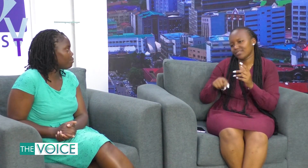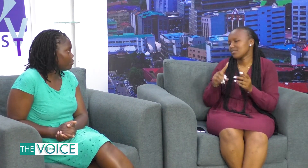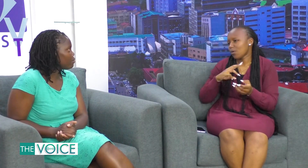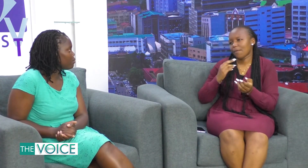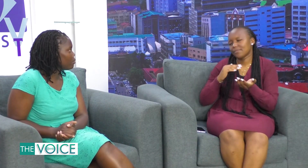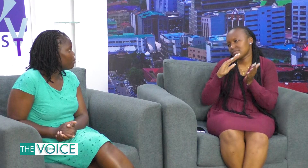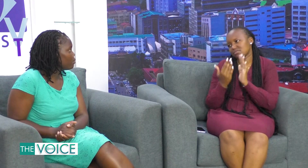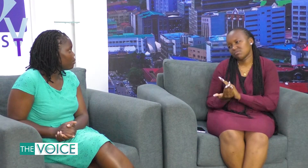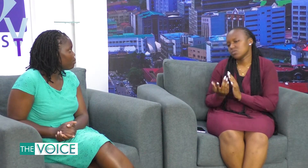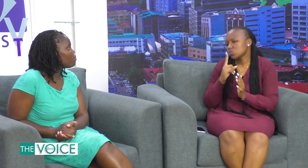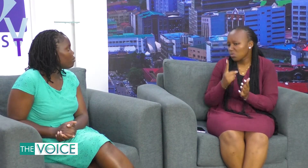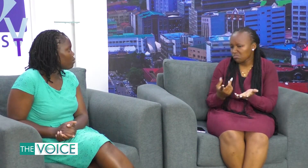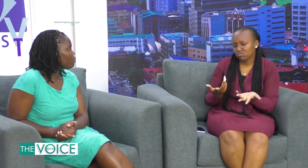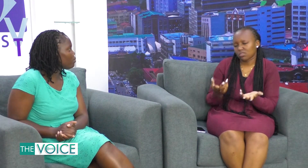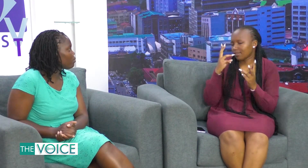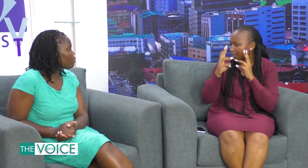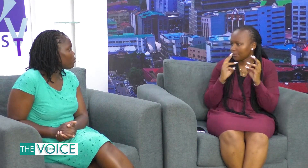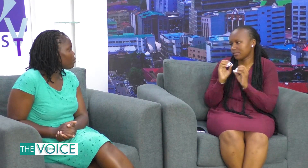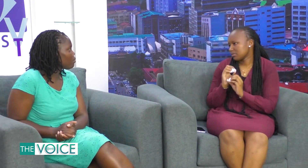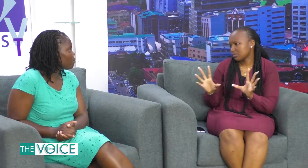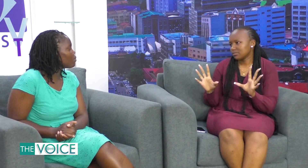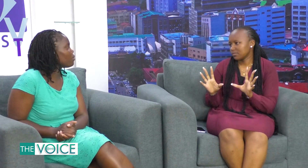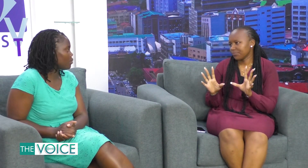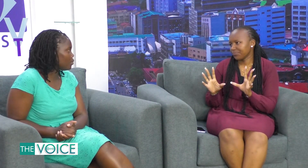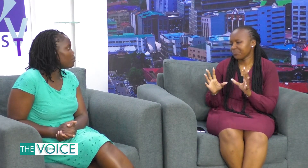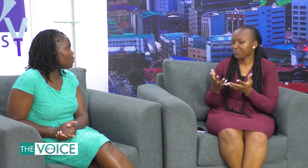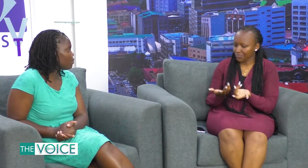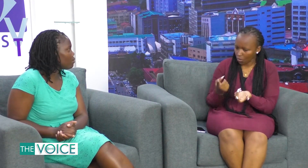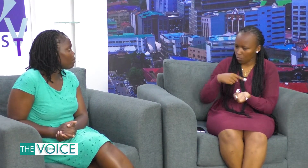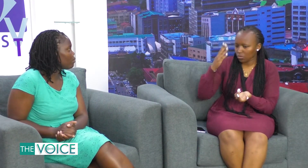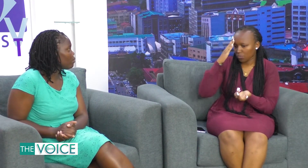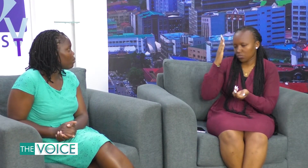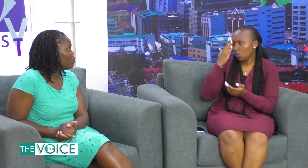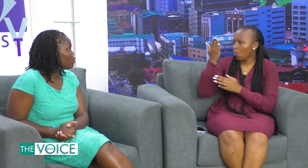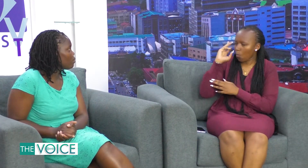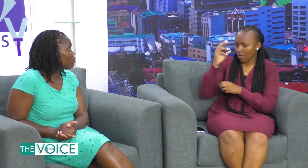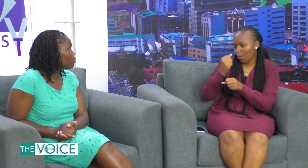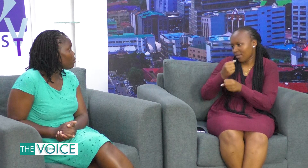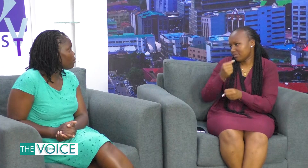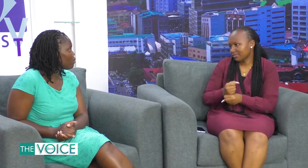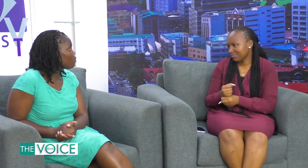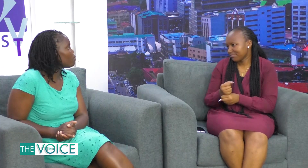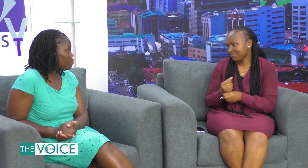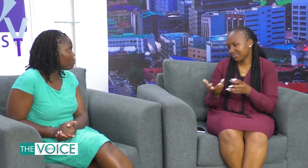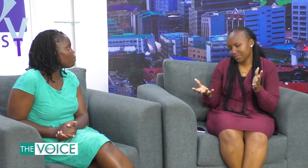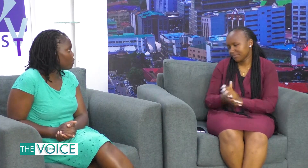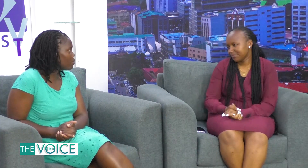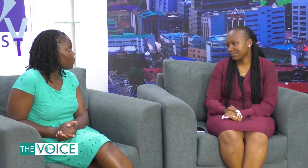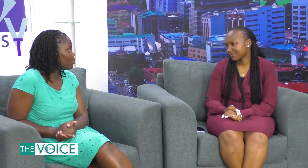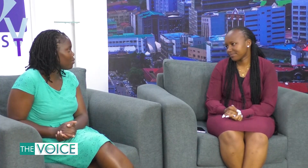very many challenges that we experience in school, but the only thing is you shouldn't give up, or you shouldn't be worried of what